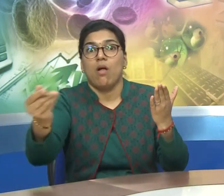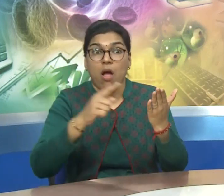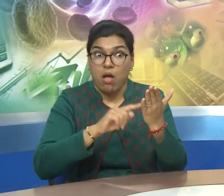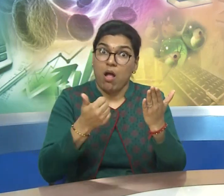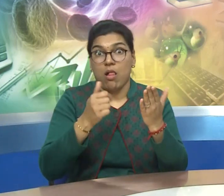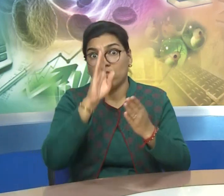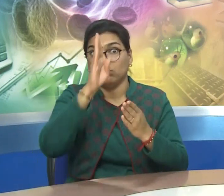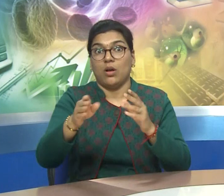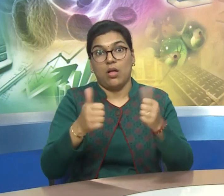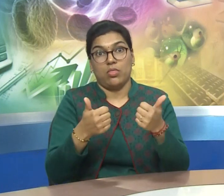can be looked into